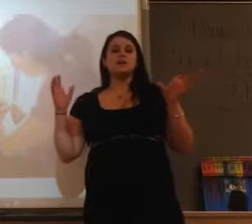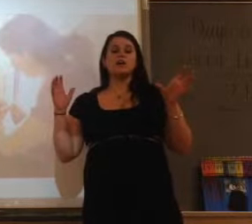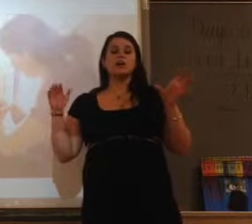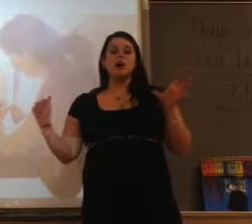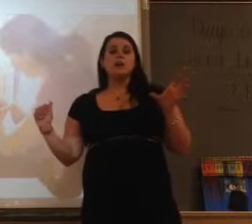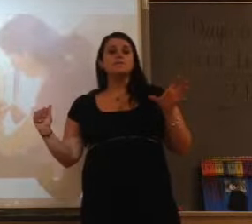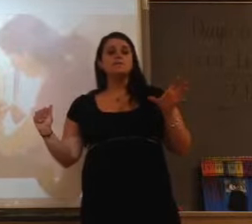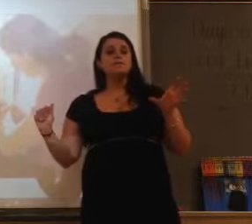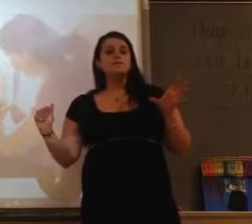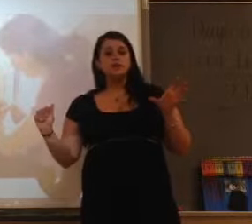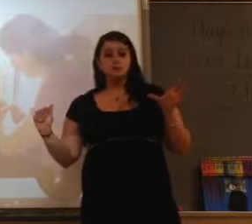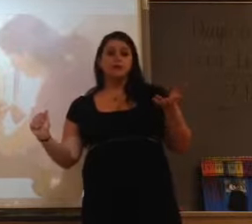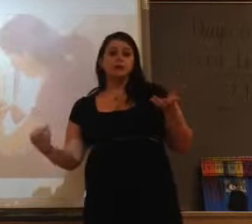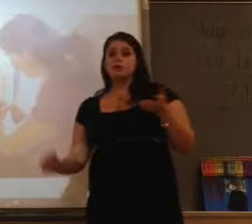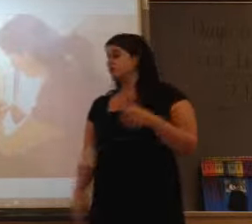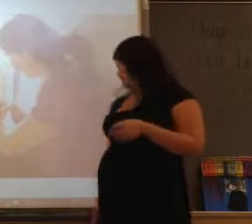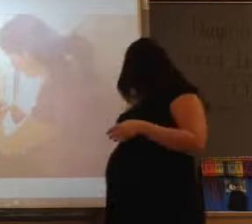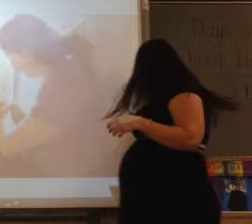their fingerspelling equivalent.